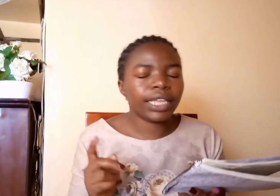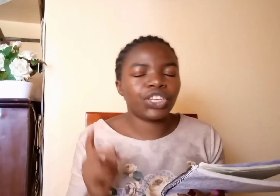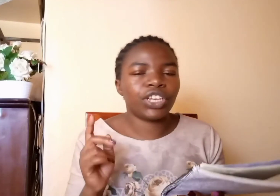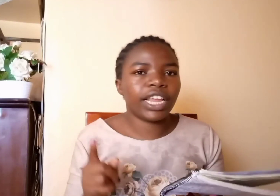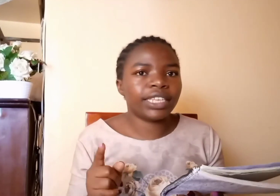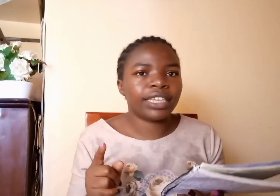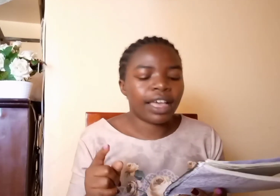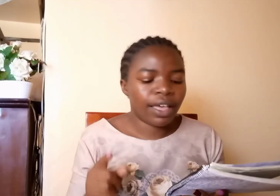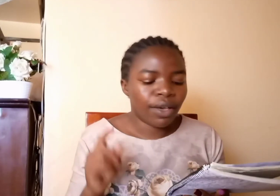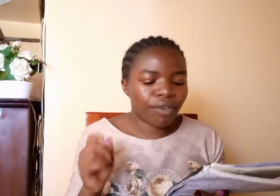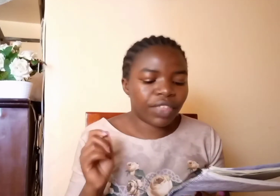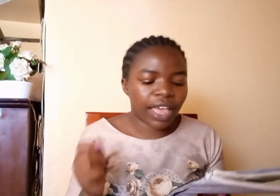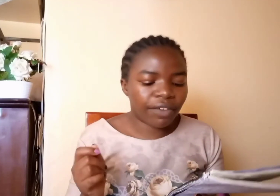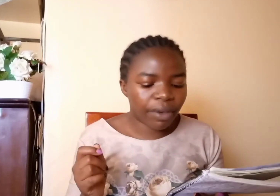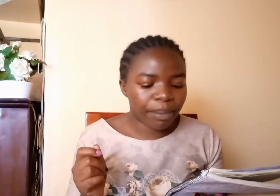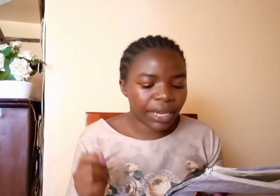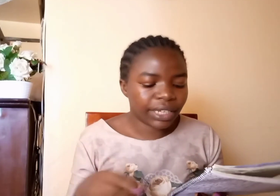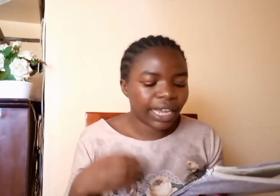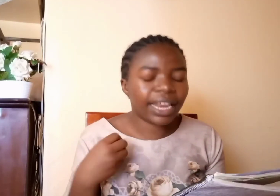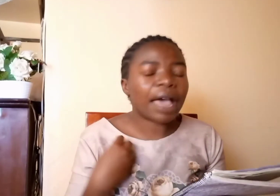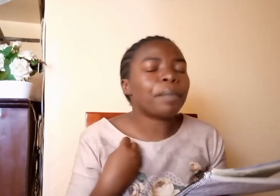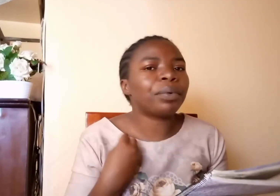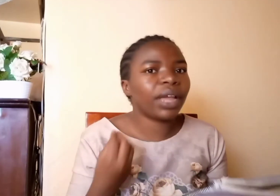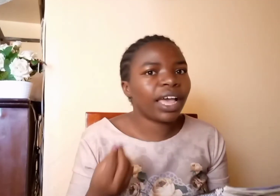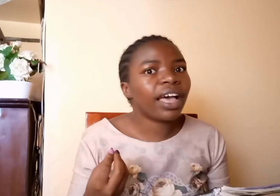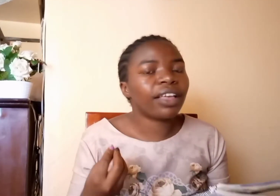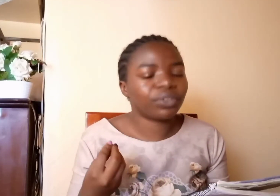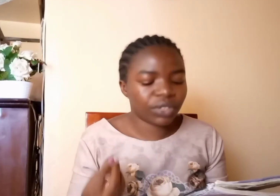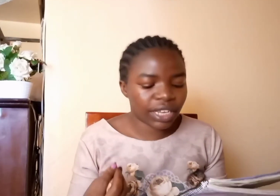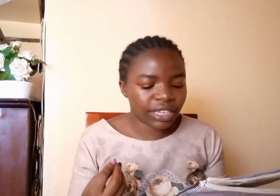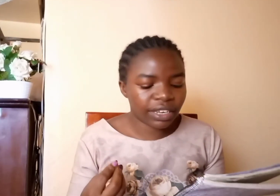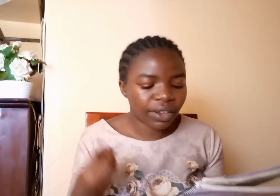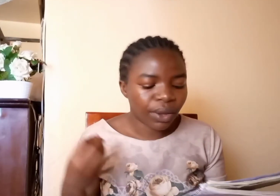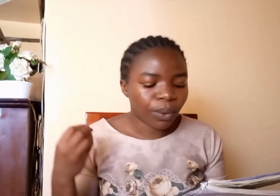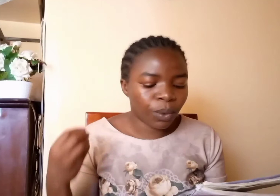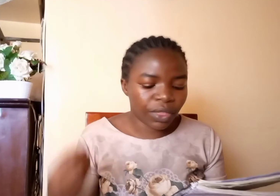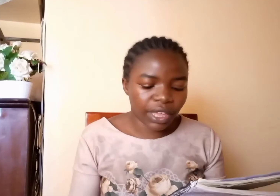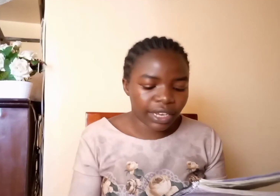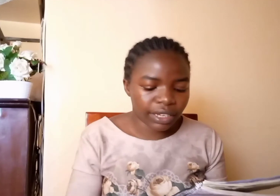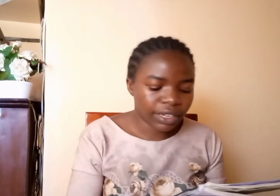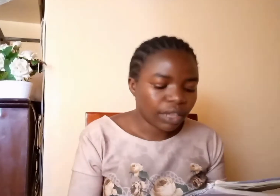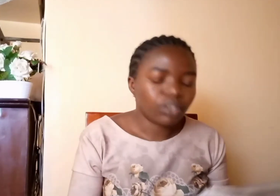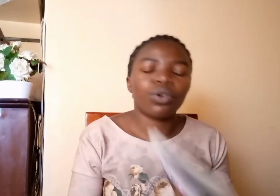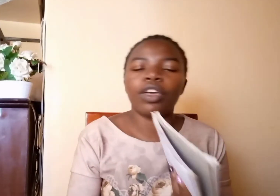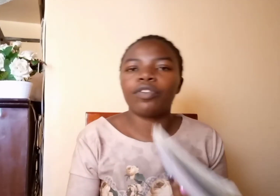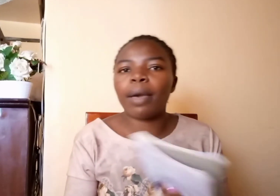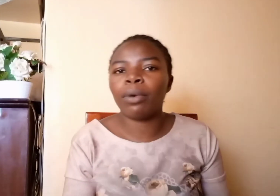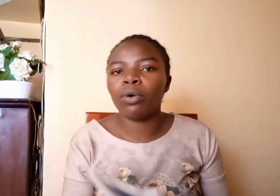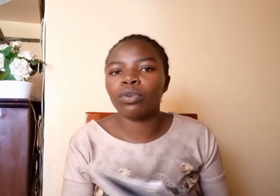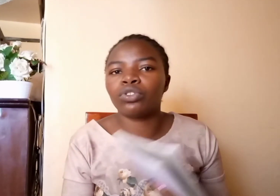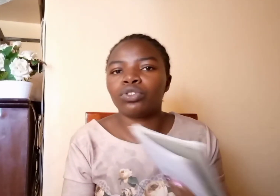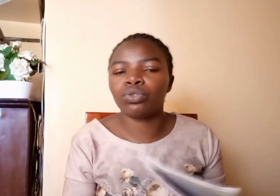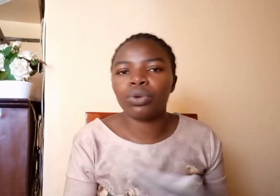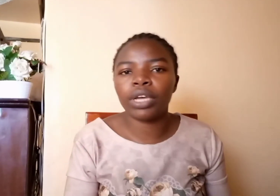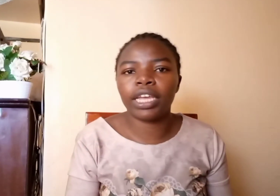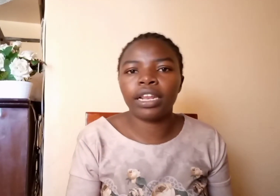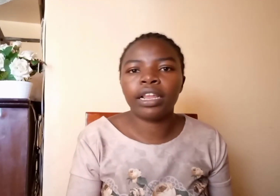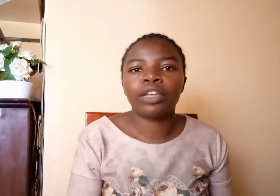each letter of the alphabet had a prayer associated with it. So if a monk was too ill